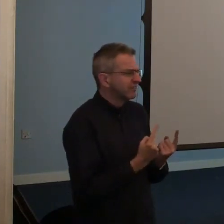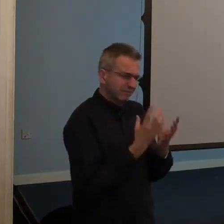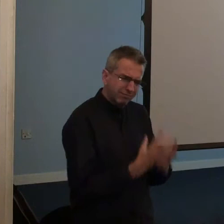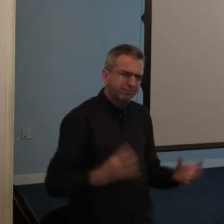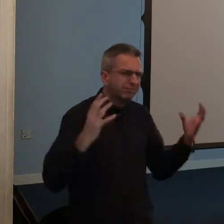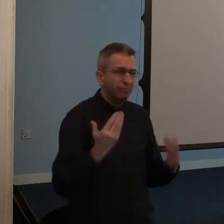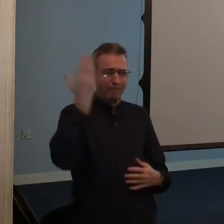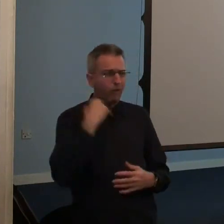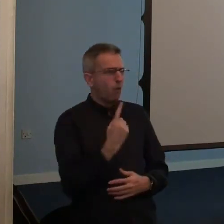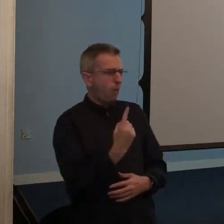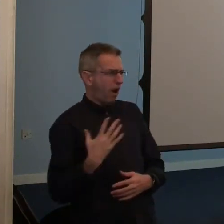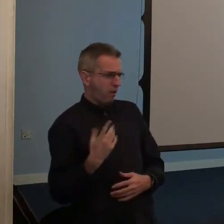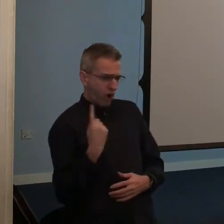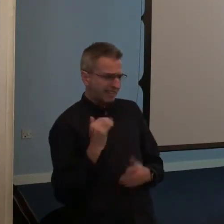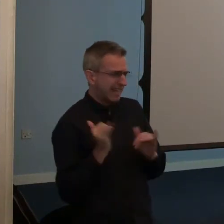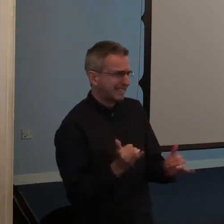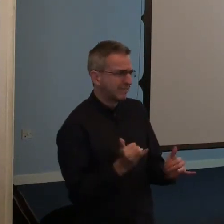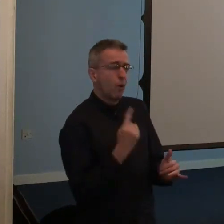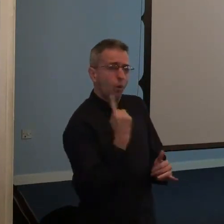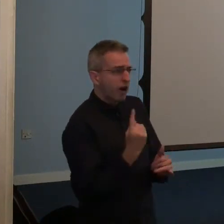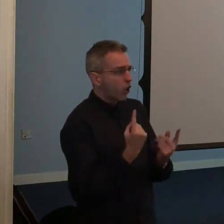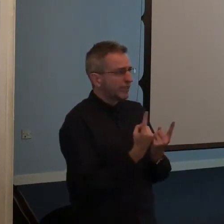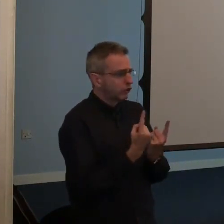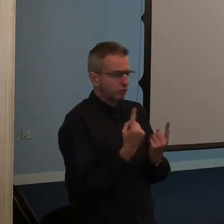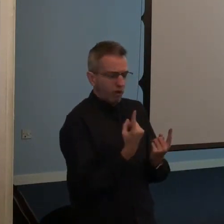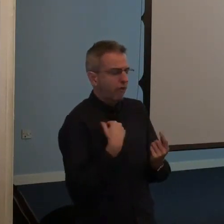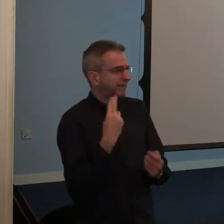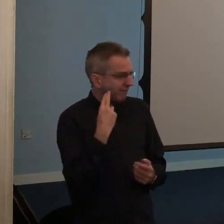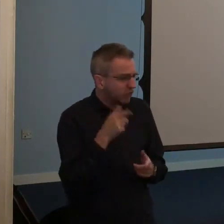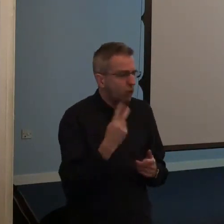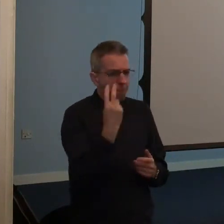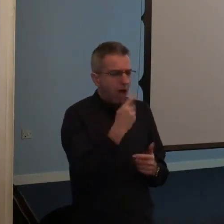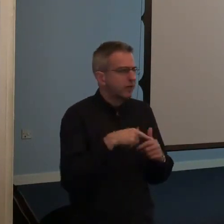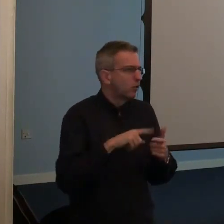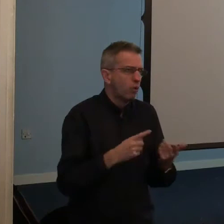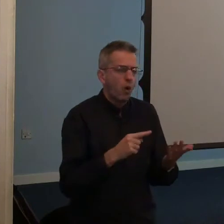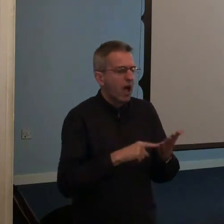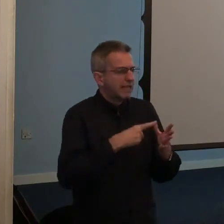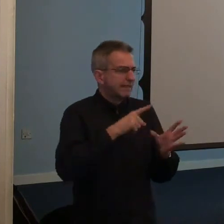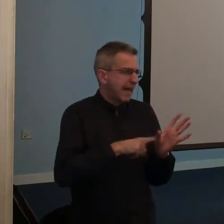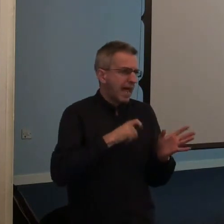3,500 different conditions. Before it was, you know, one test for one condition. But now you can